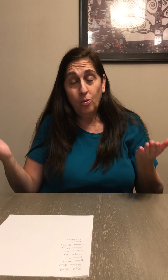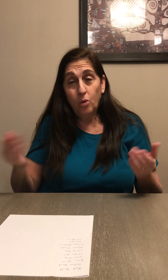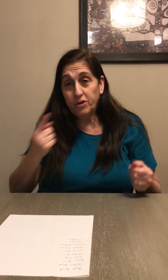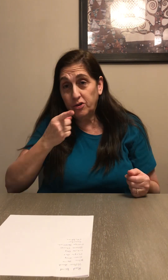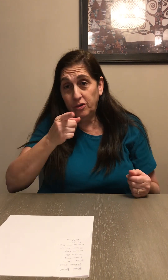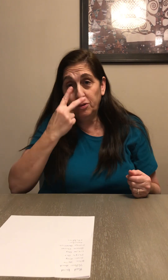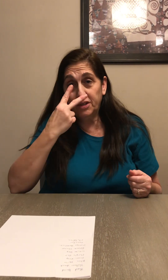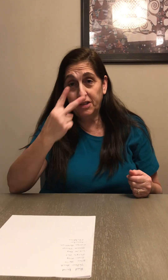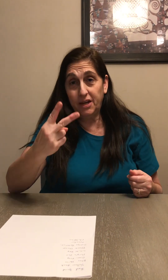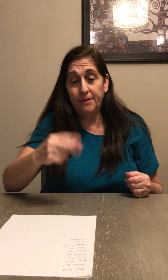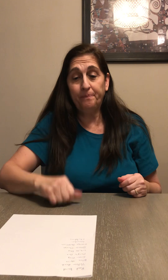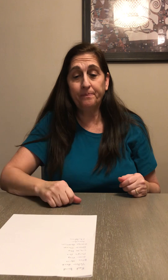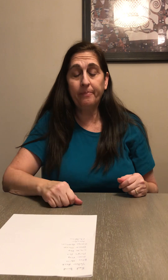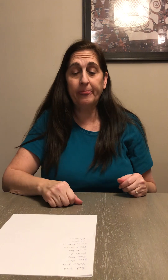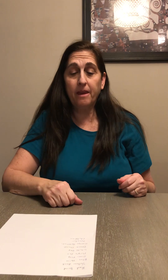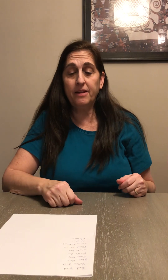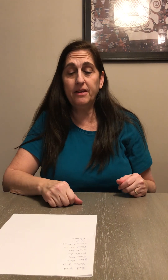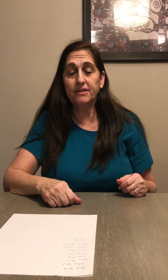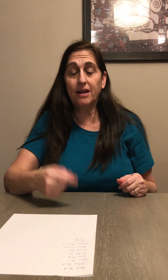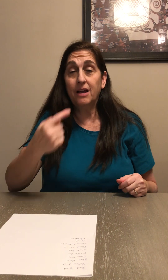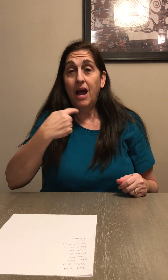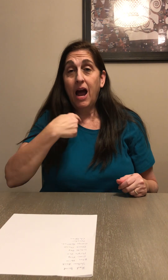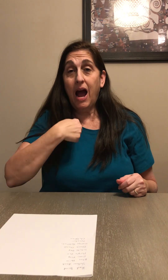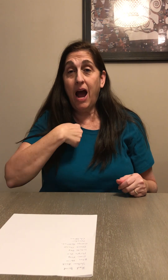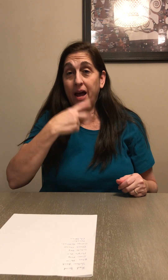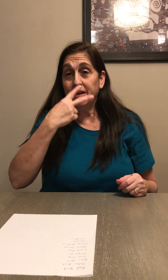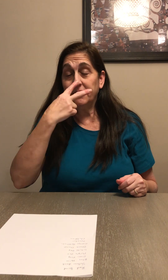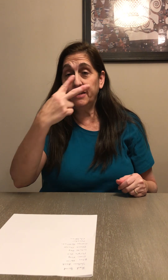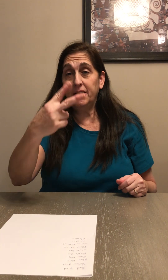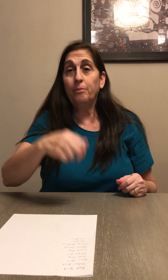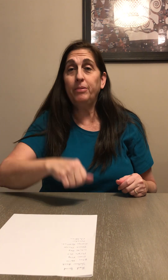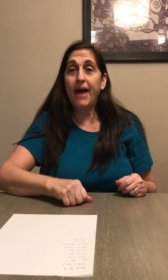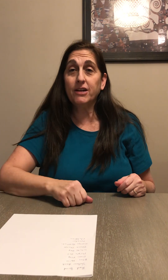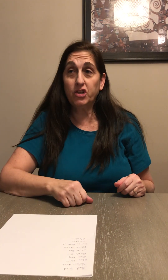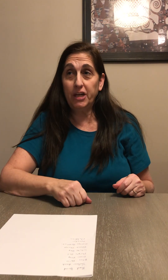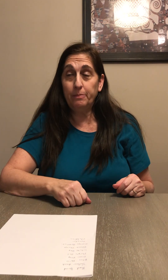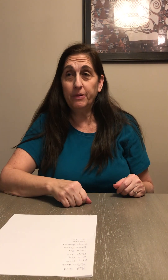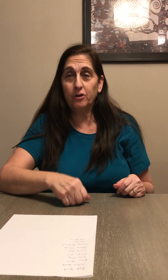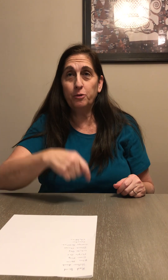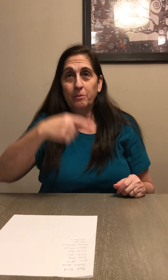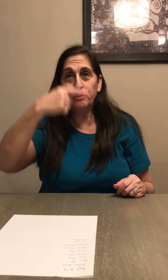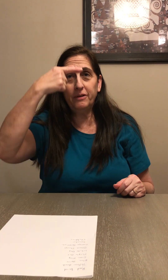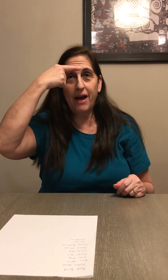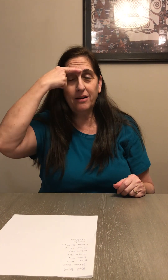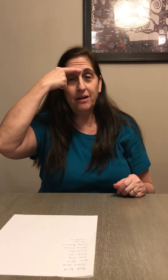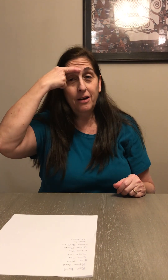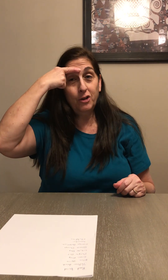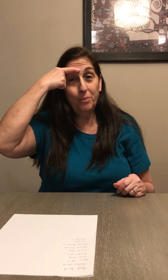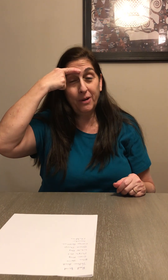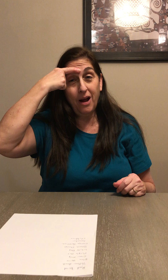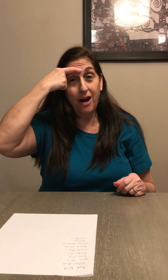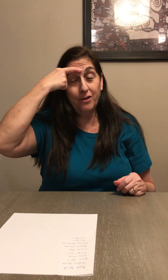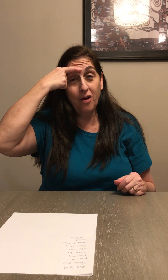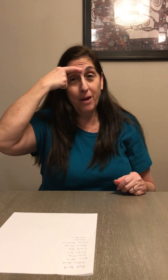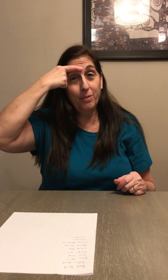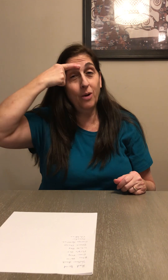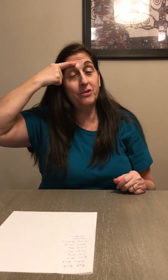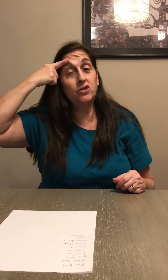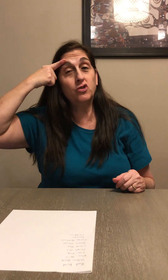what do you see? And he says, I see a black sheep. So if you remember black, you put it on your eyebrow and just draw